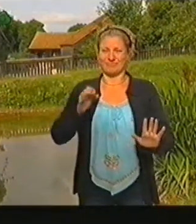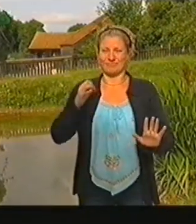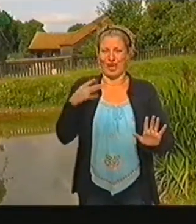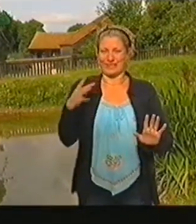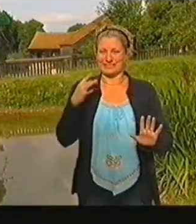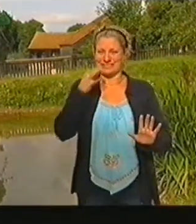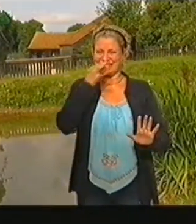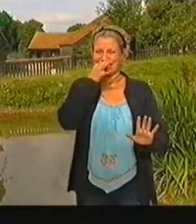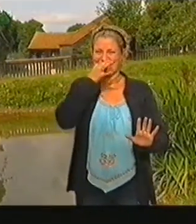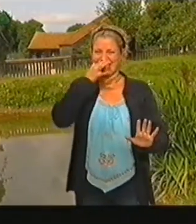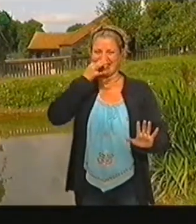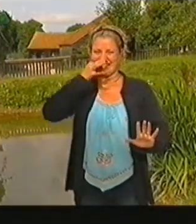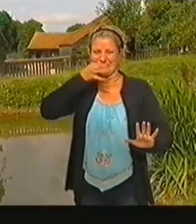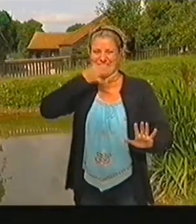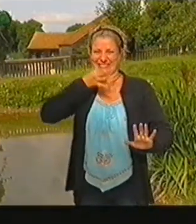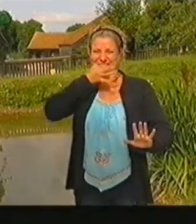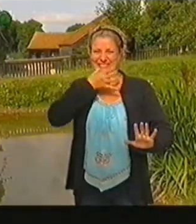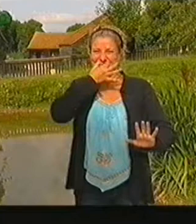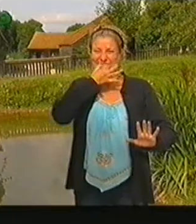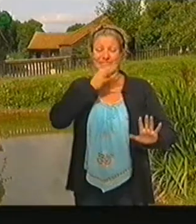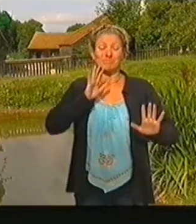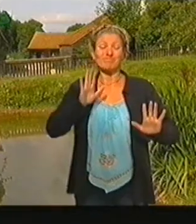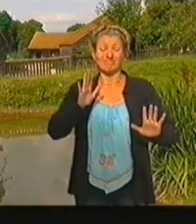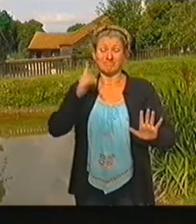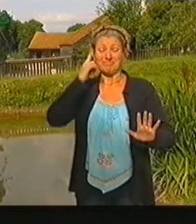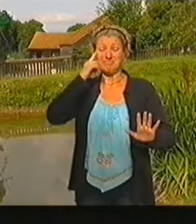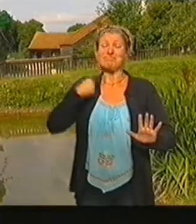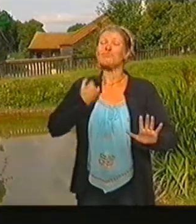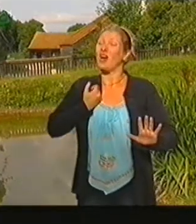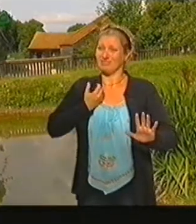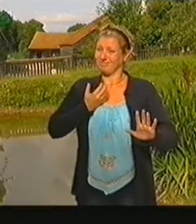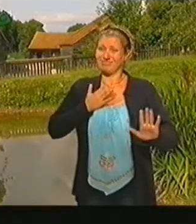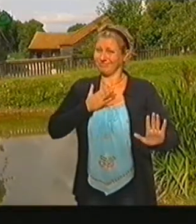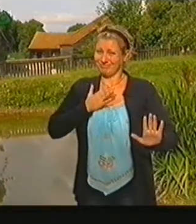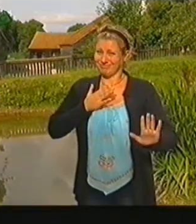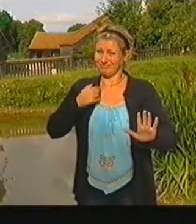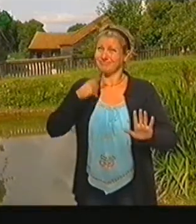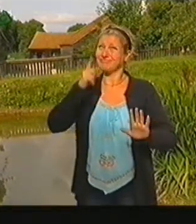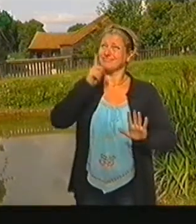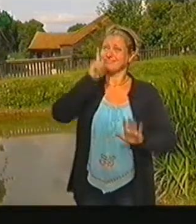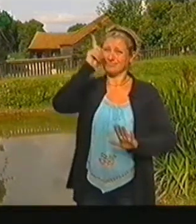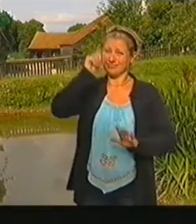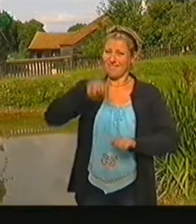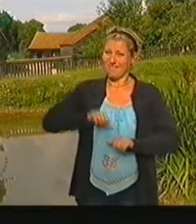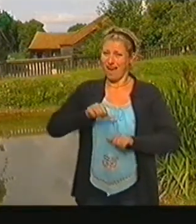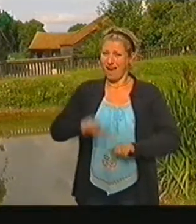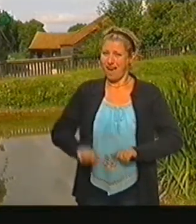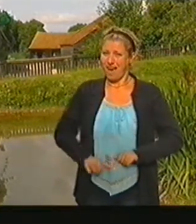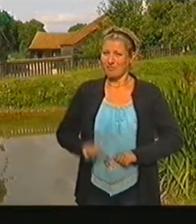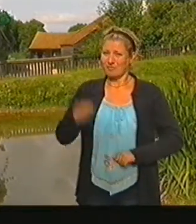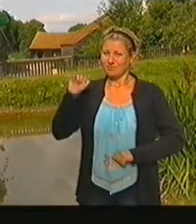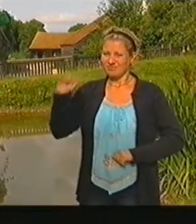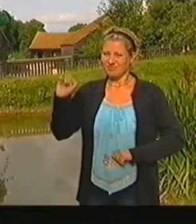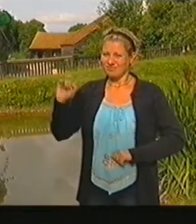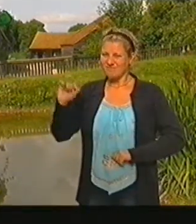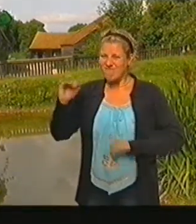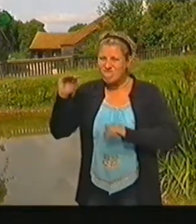grinned slyly, showing sharp white teeth. "If I'm not mistaken, my dear Badger," he said, "we are